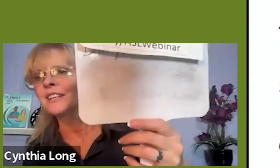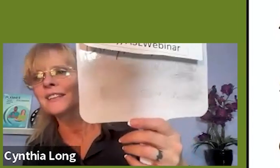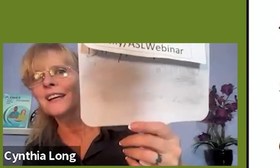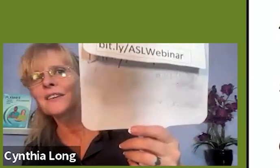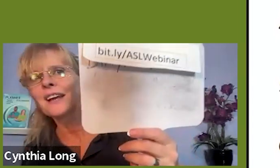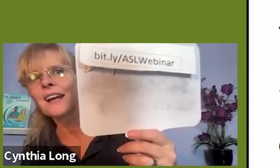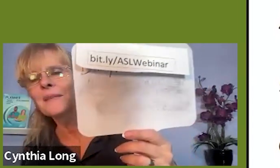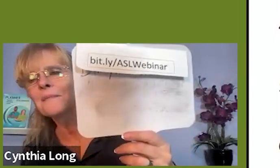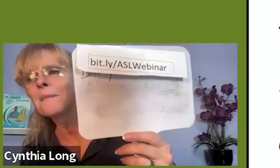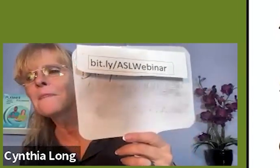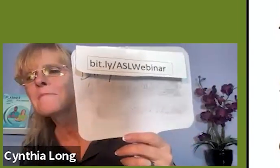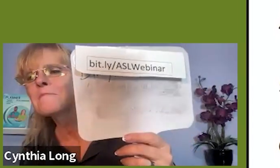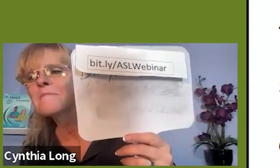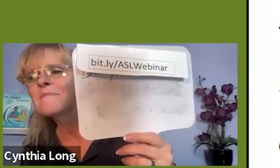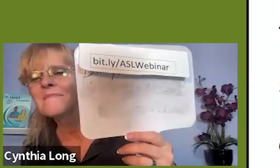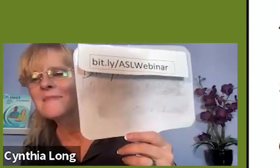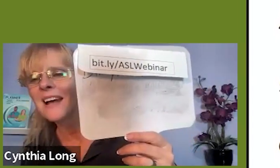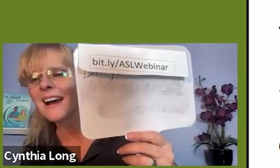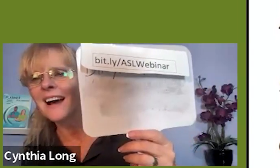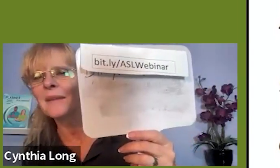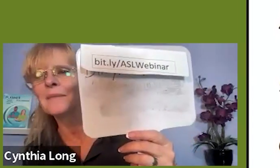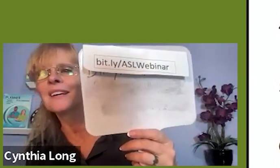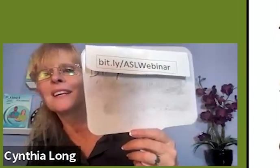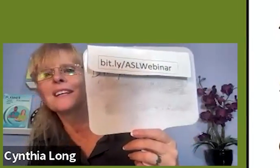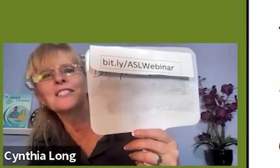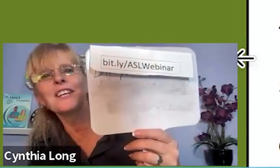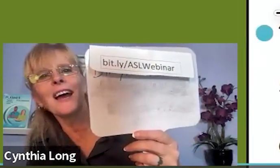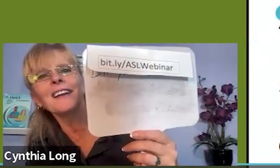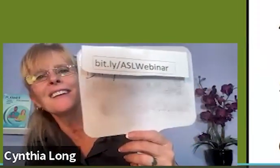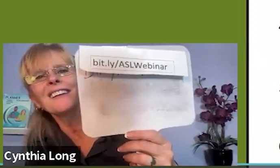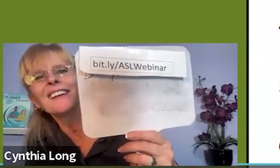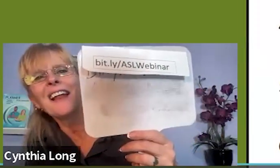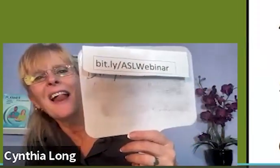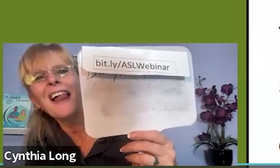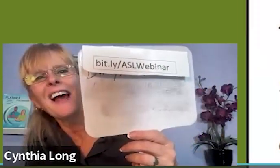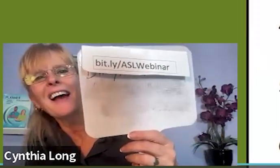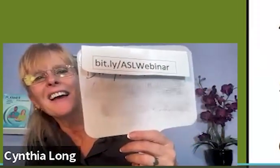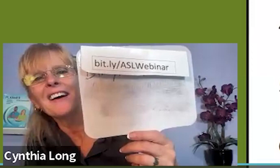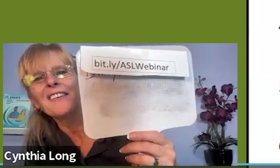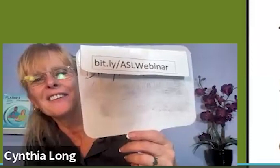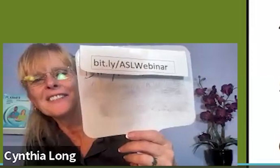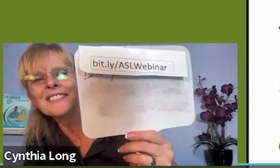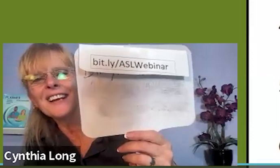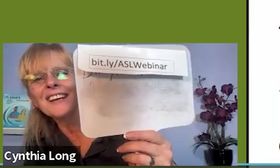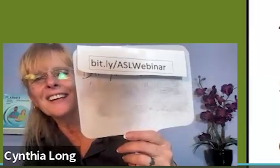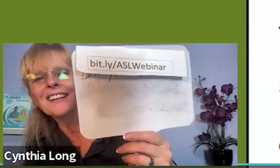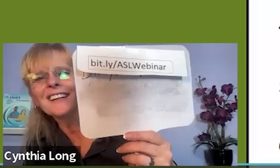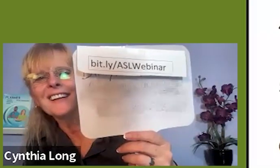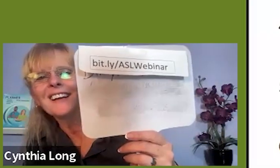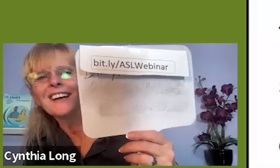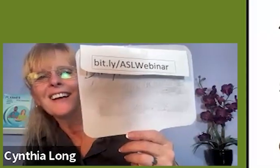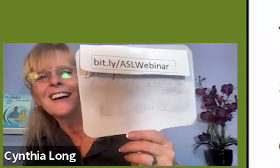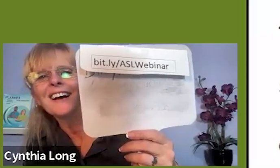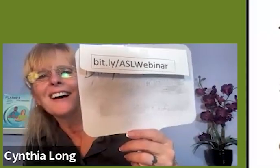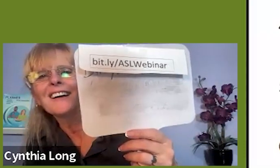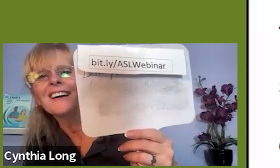So did you get that okay? I'm looking in the chat. 1 second.